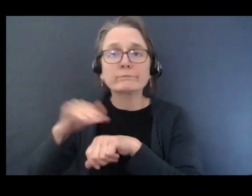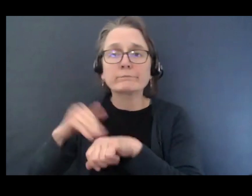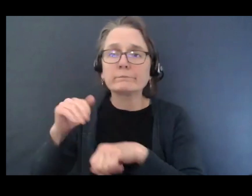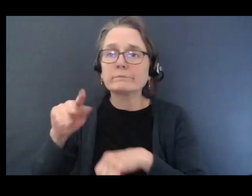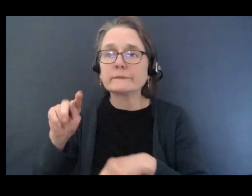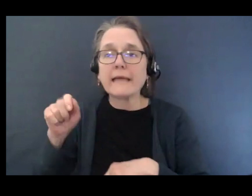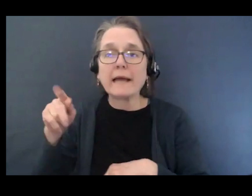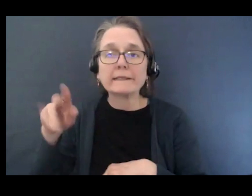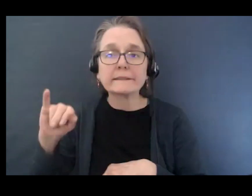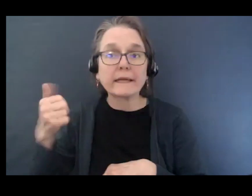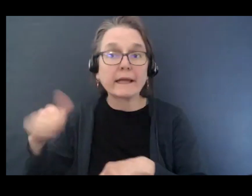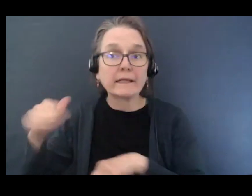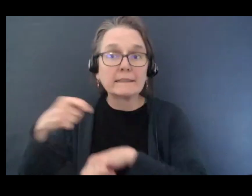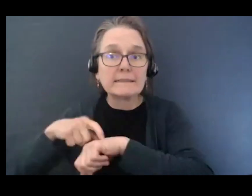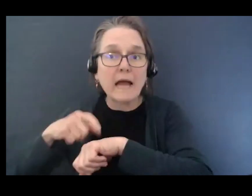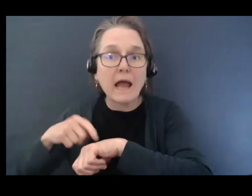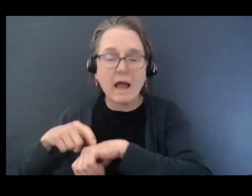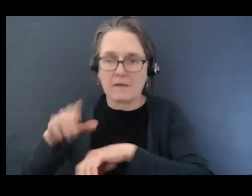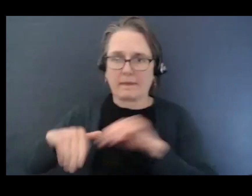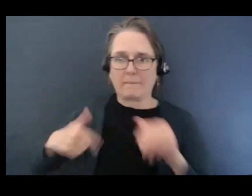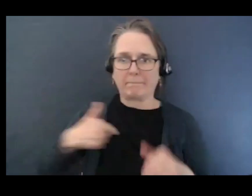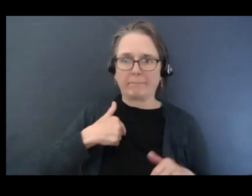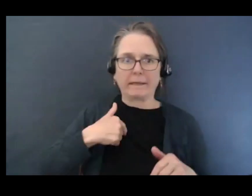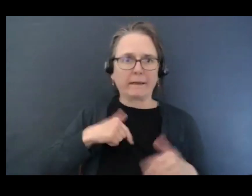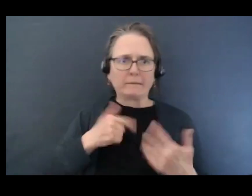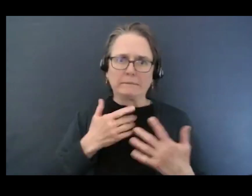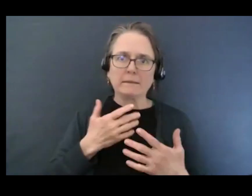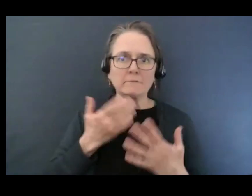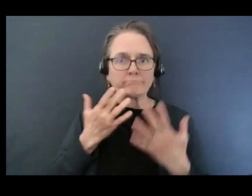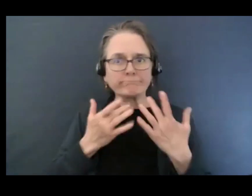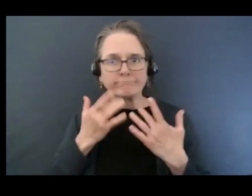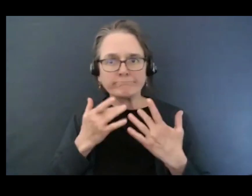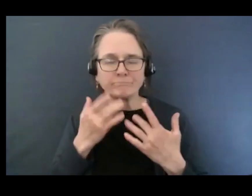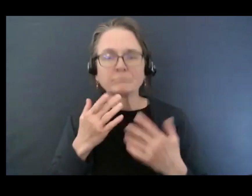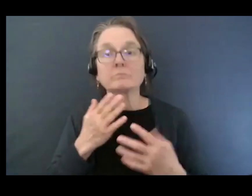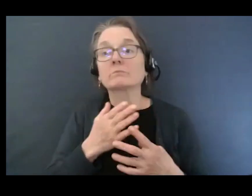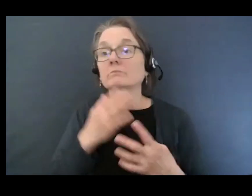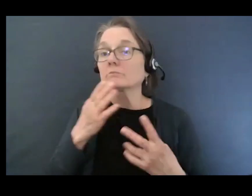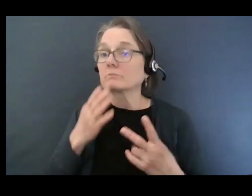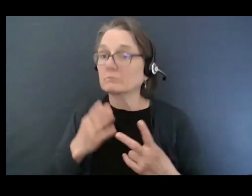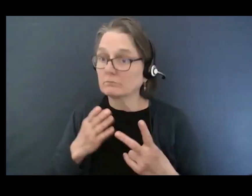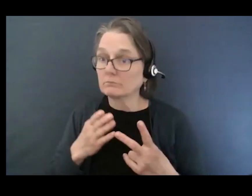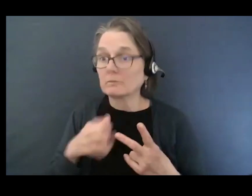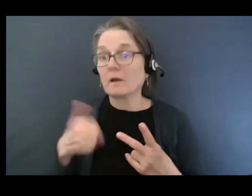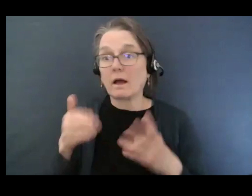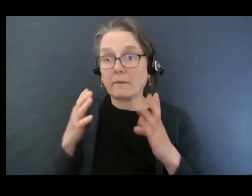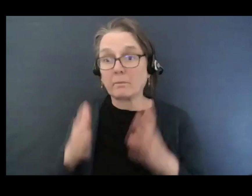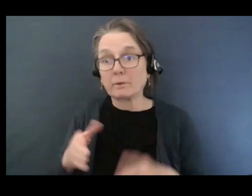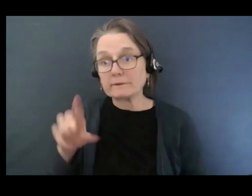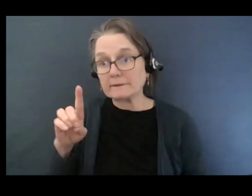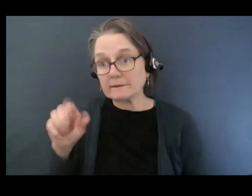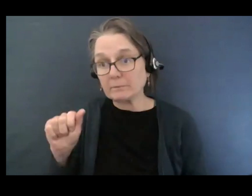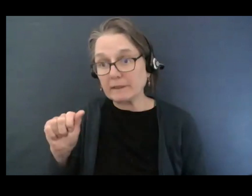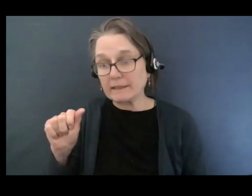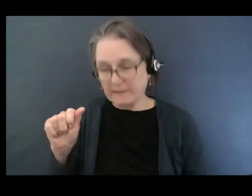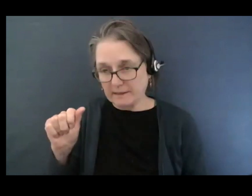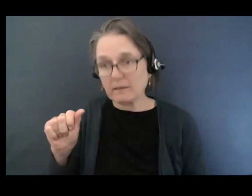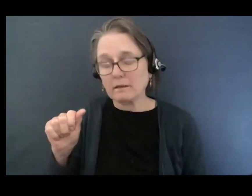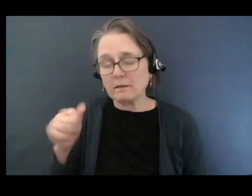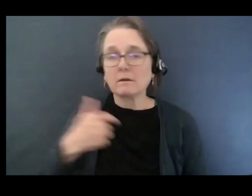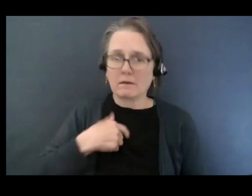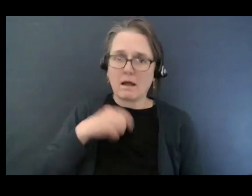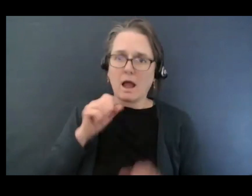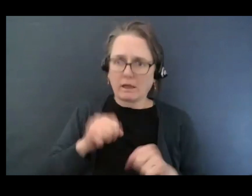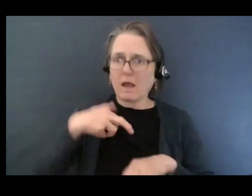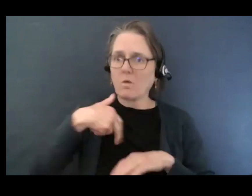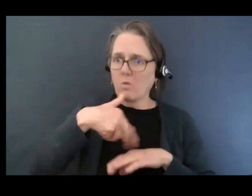access map because they don't move as fast on sidewalks, or because they can't use certain sidewalks because of obstructions or